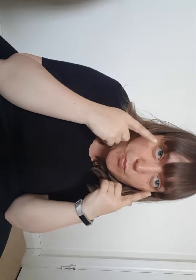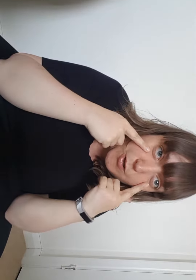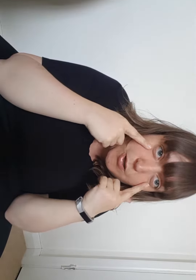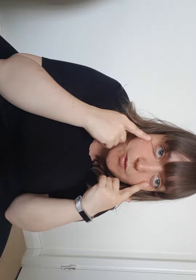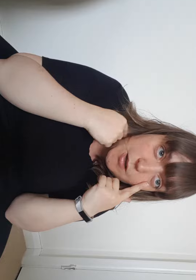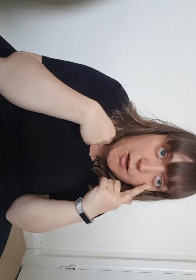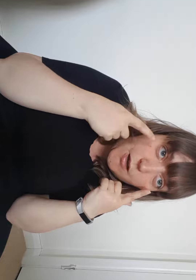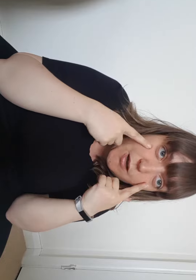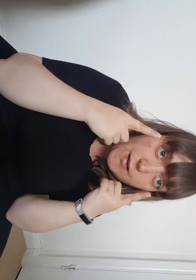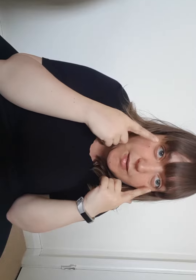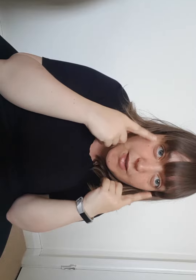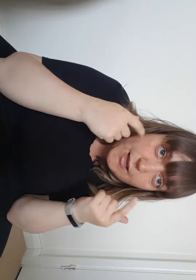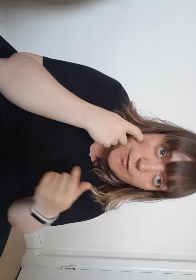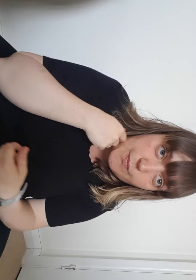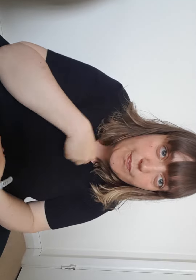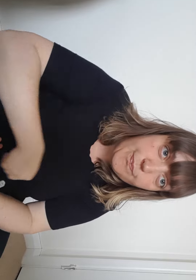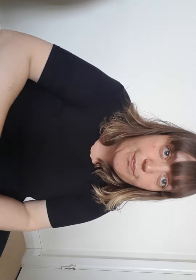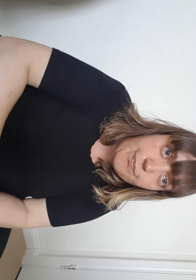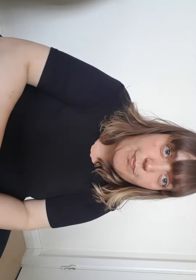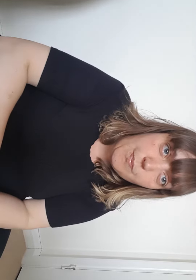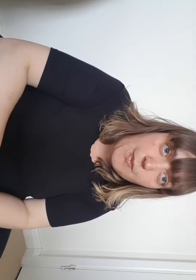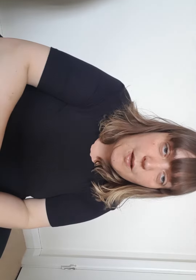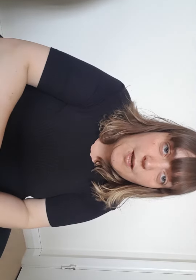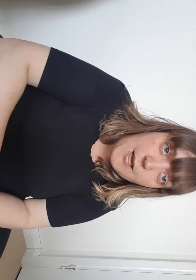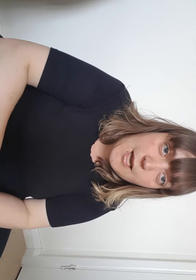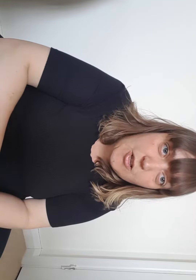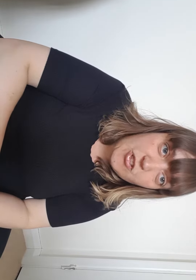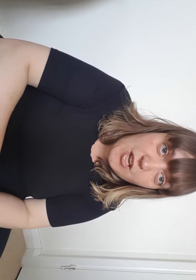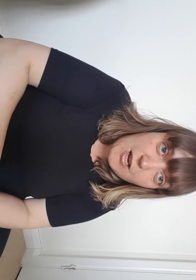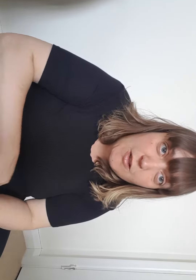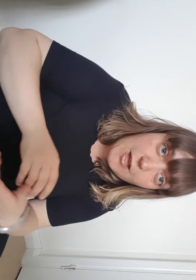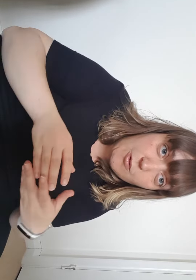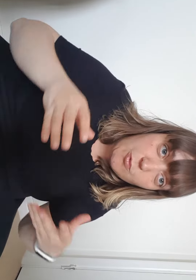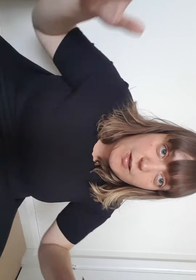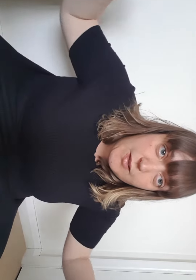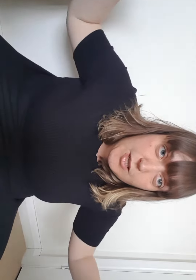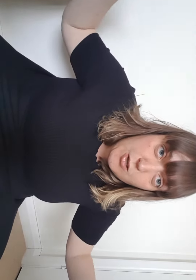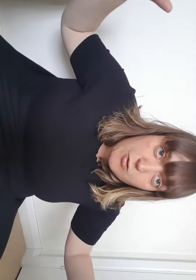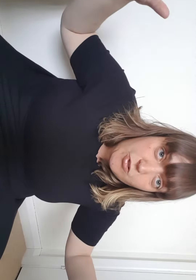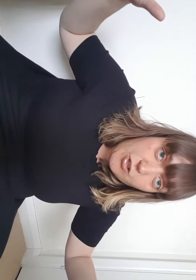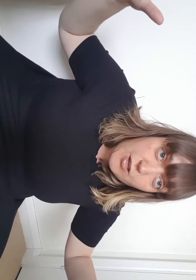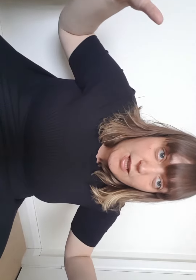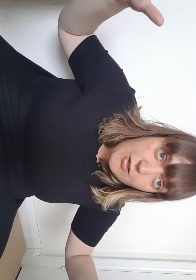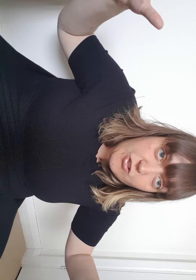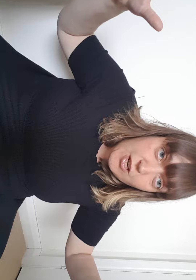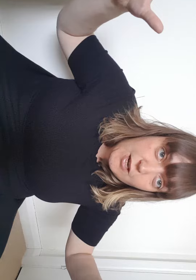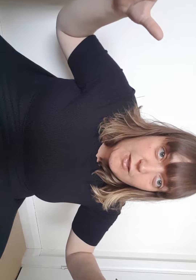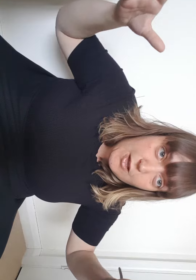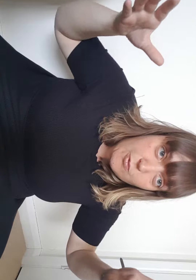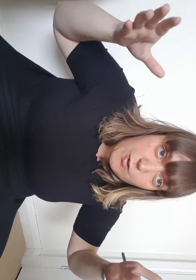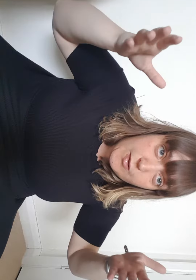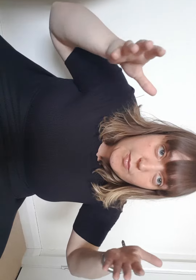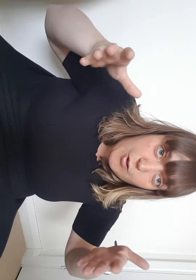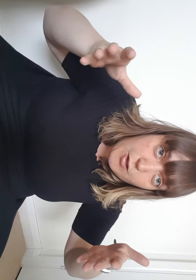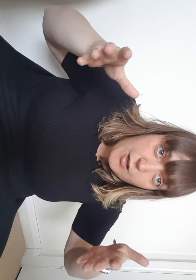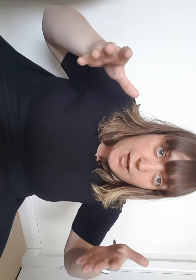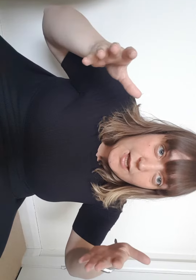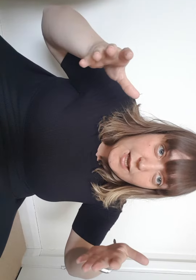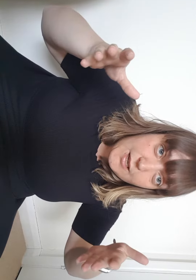blue eyes see? A chair that was huge, a chair that was small, and a